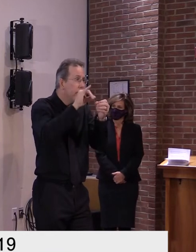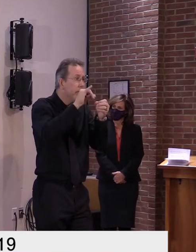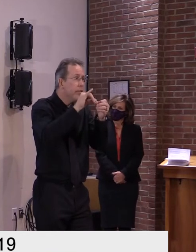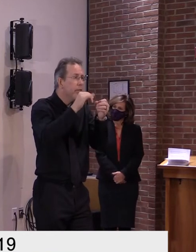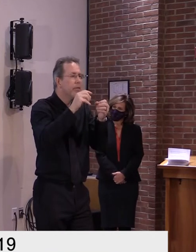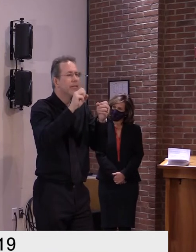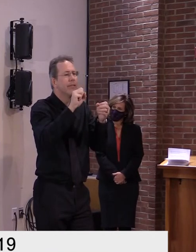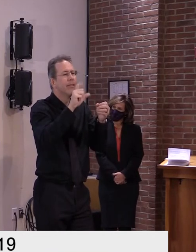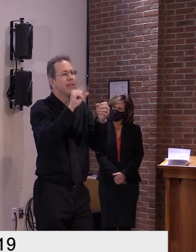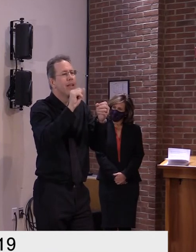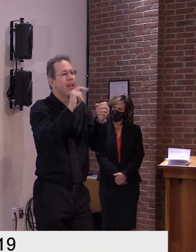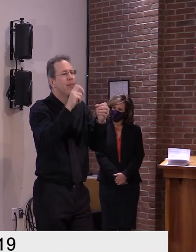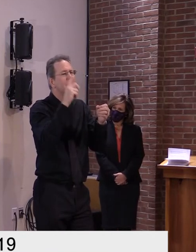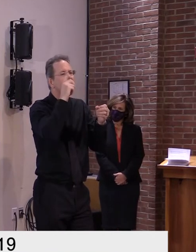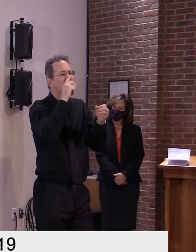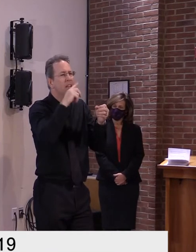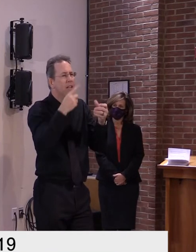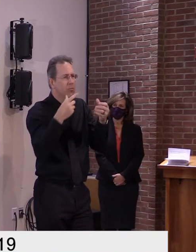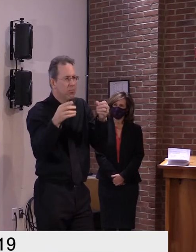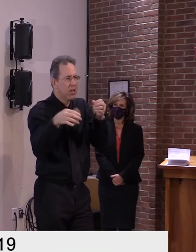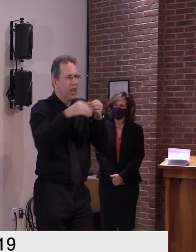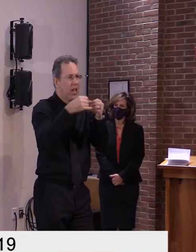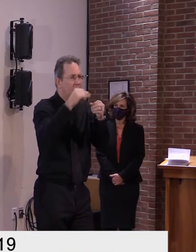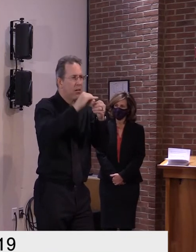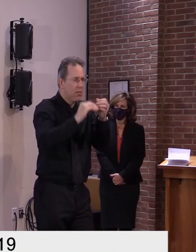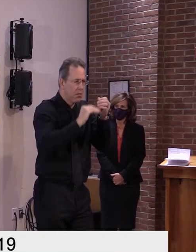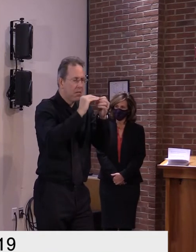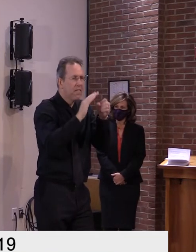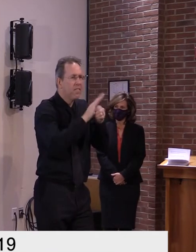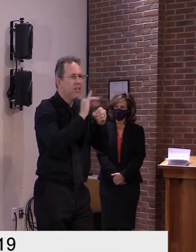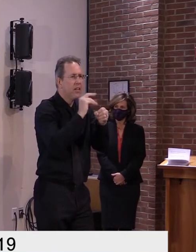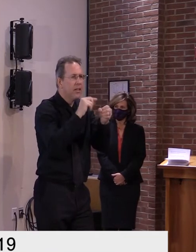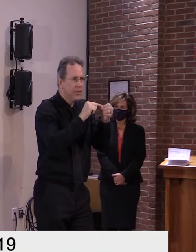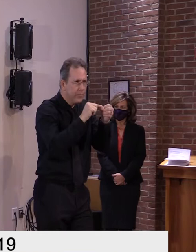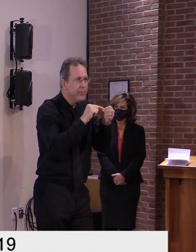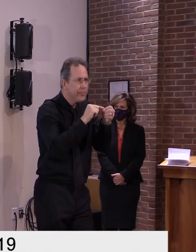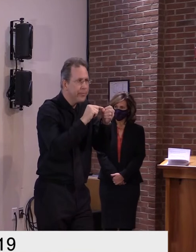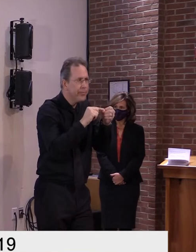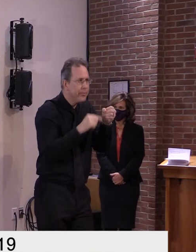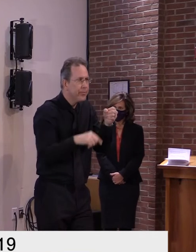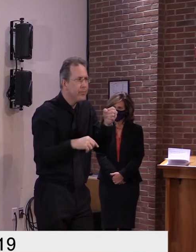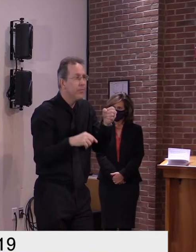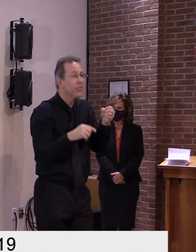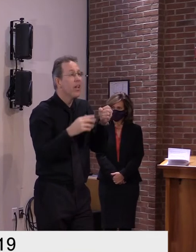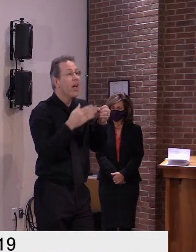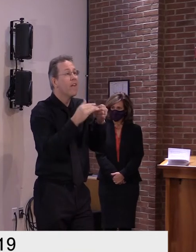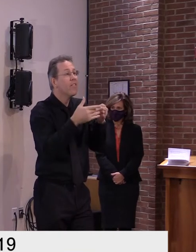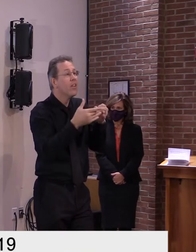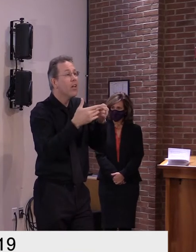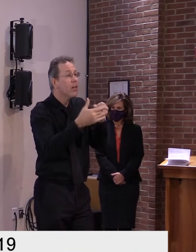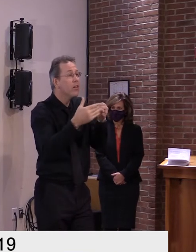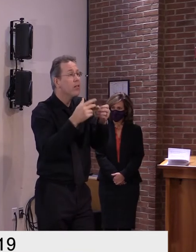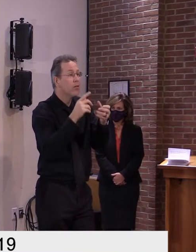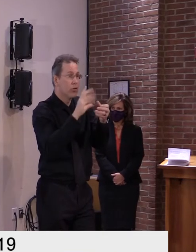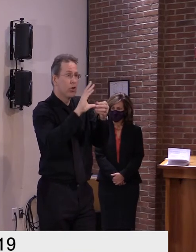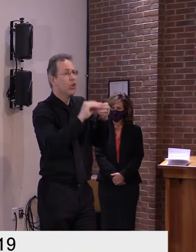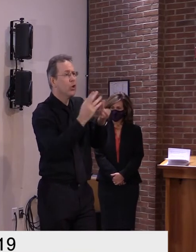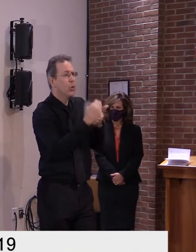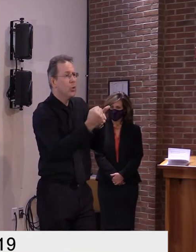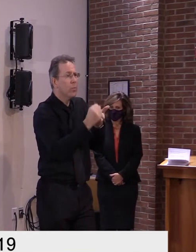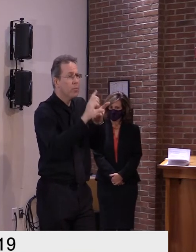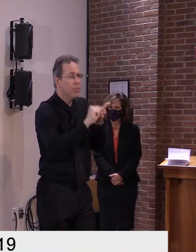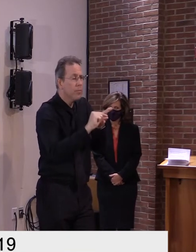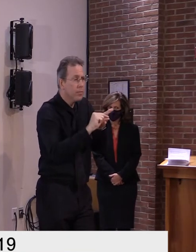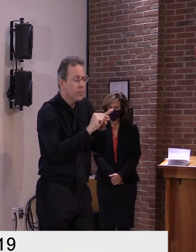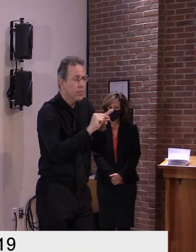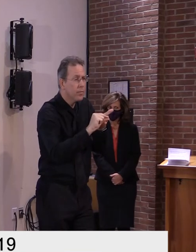It's turned out that through experience, literally hours of experience, days of experience, that people are